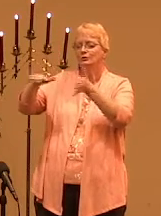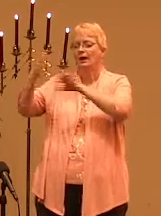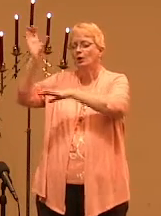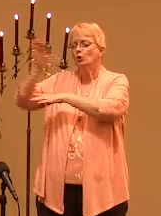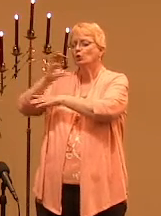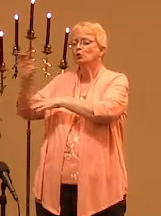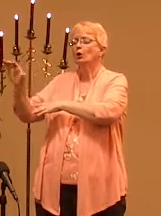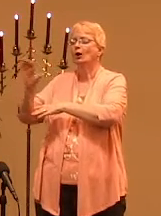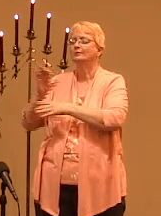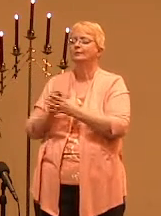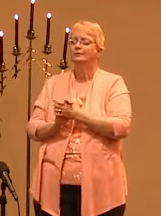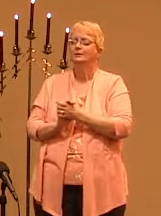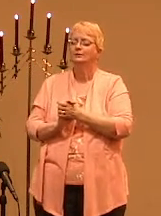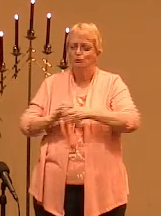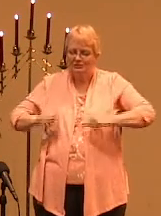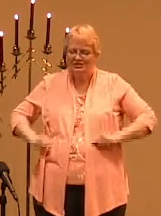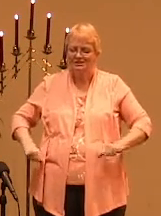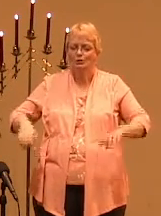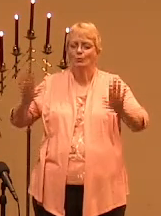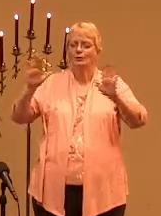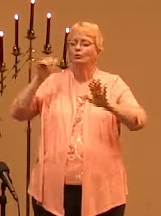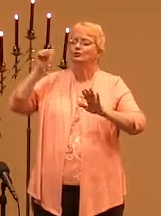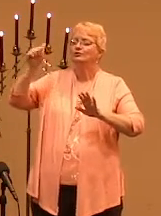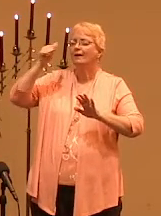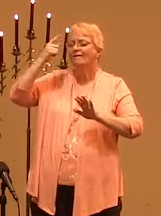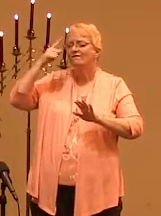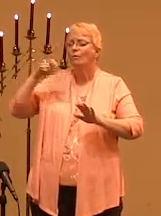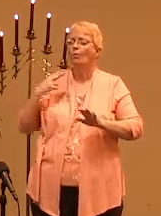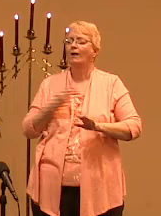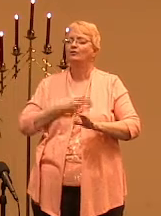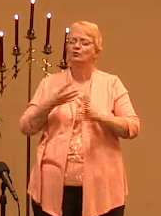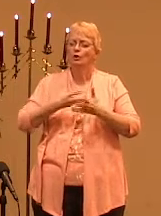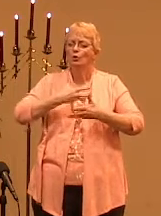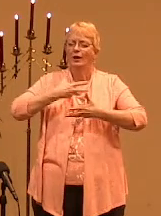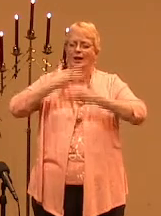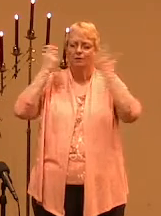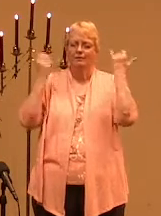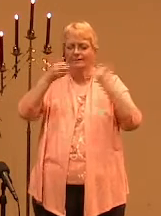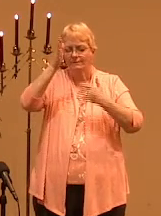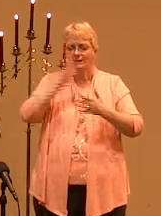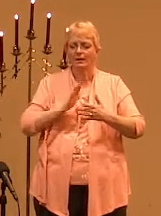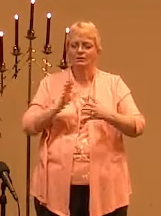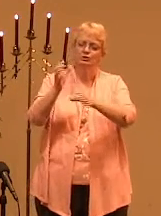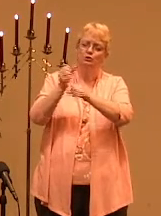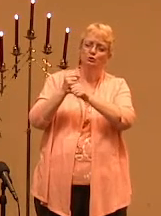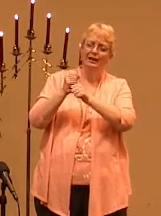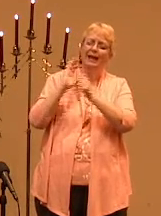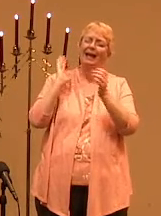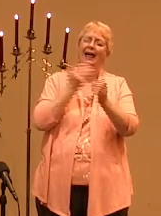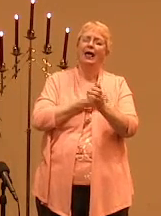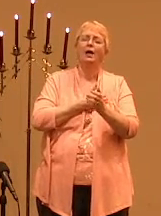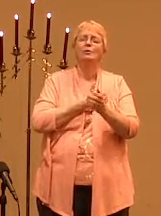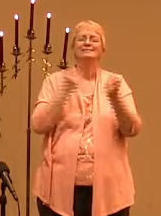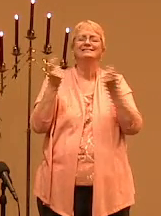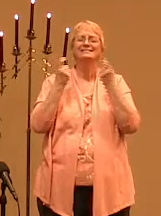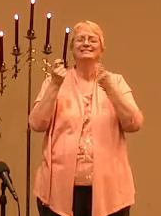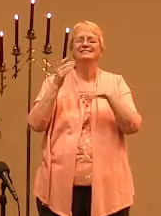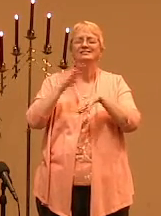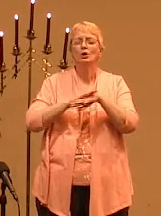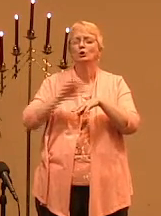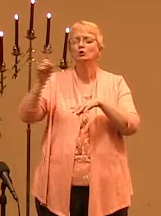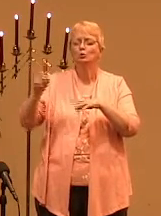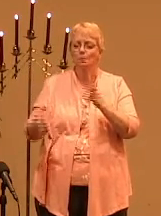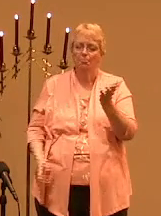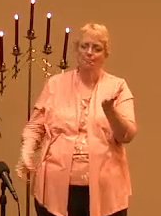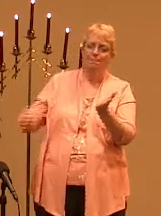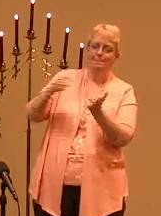You substituted yourself in our place. You took the wrath of God in our place. You took our sins upon the cross, but you were also resurrected. And